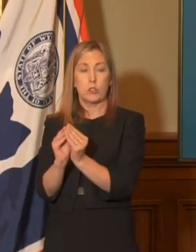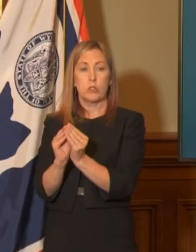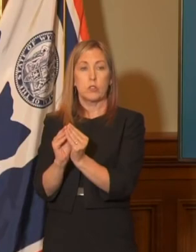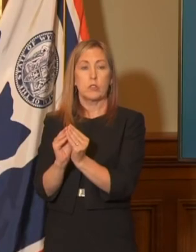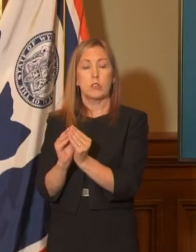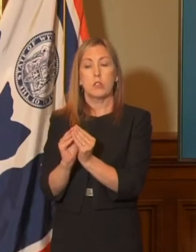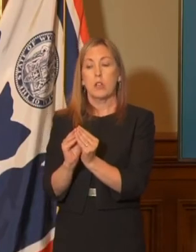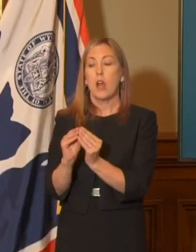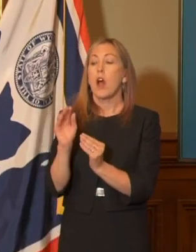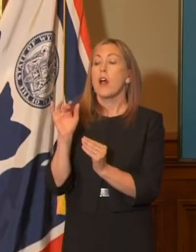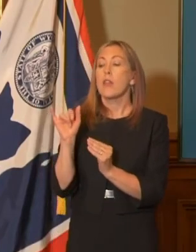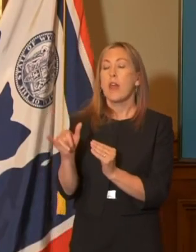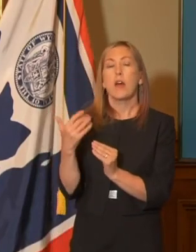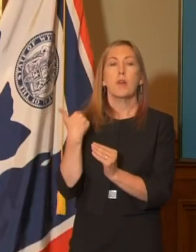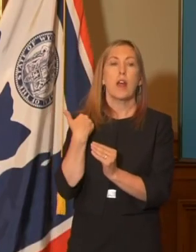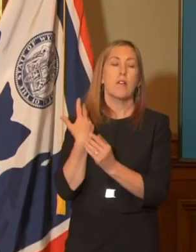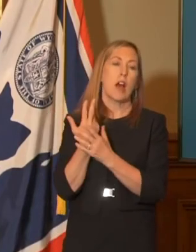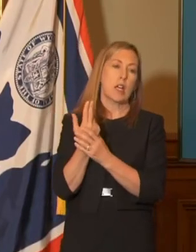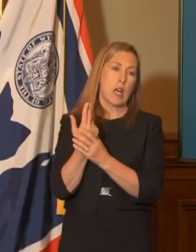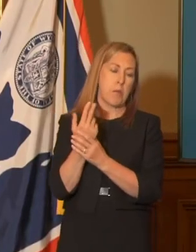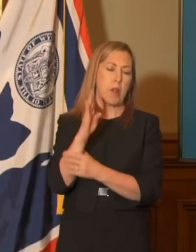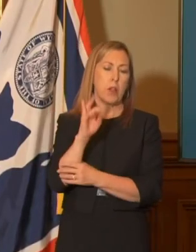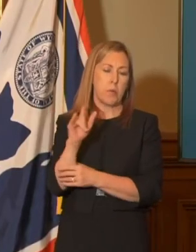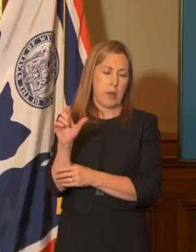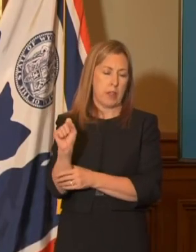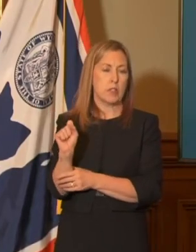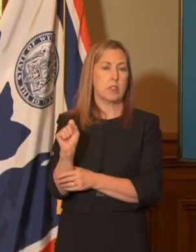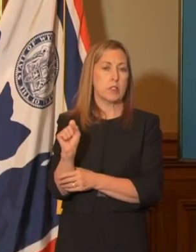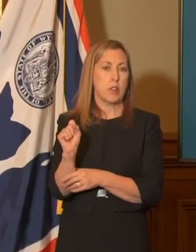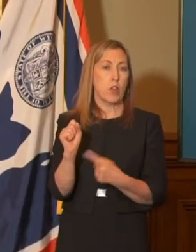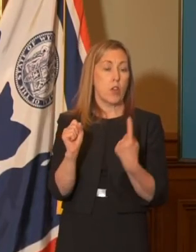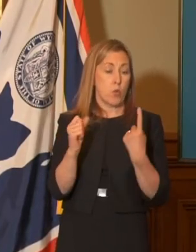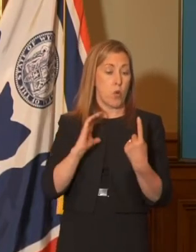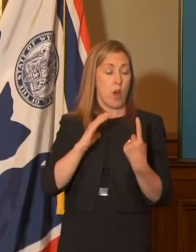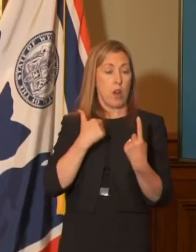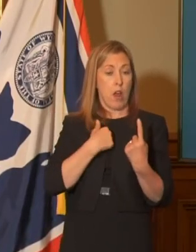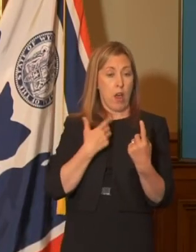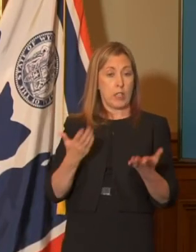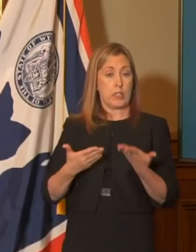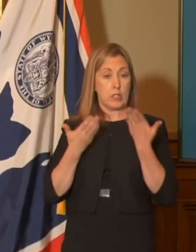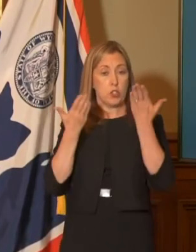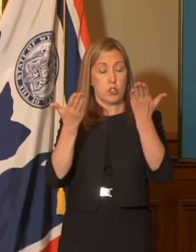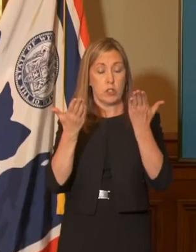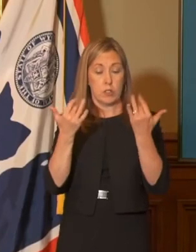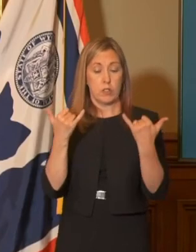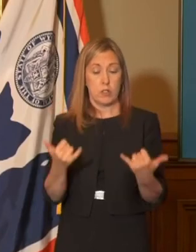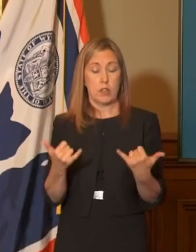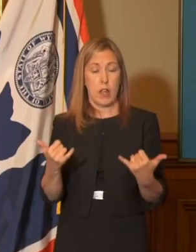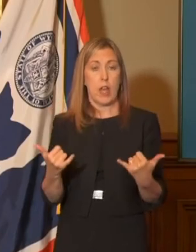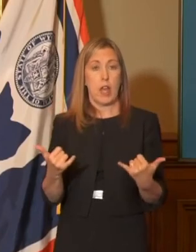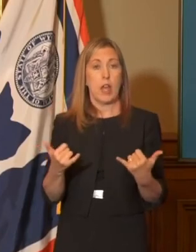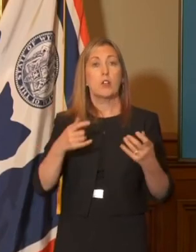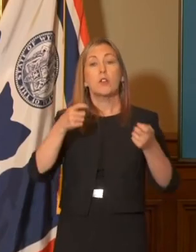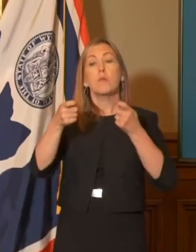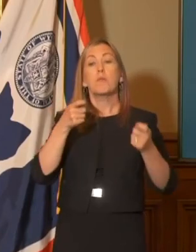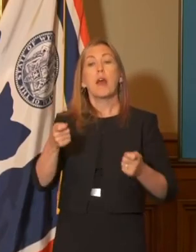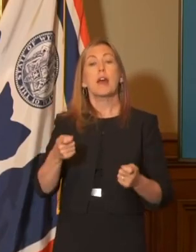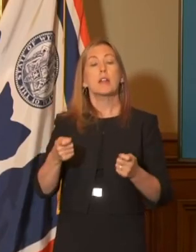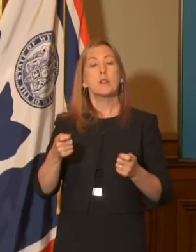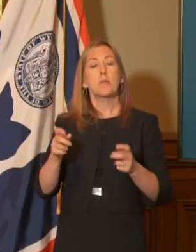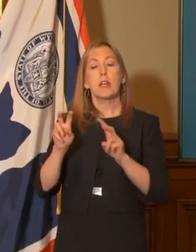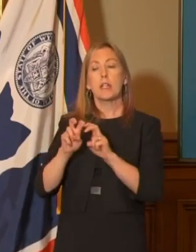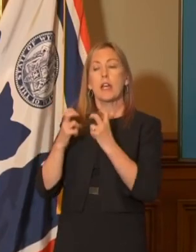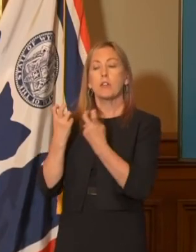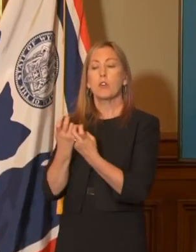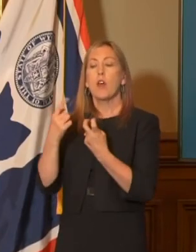would have a couple of bills like the one I suggested today to the Management Council. They've been working